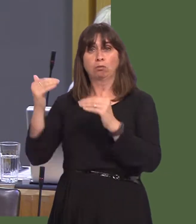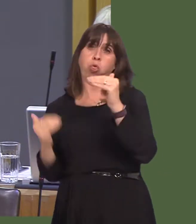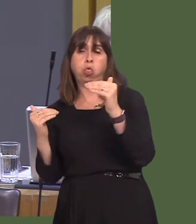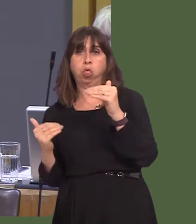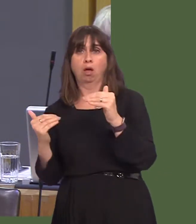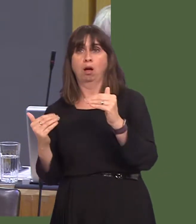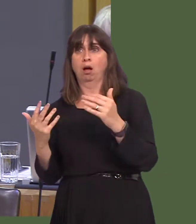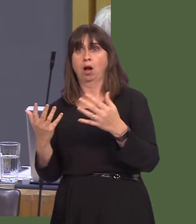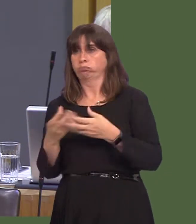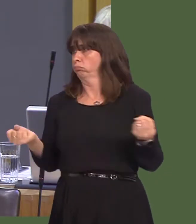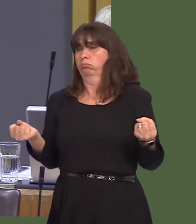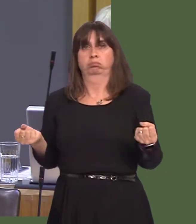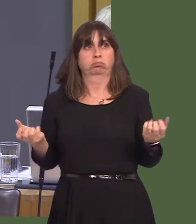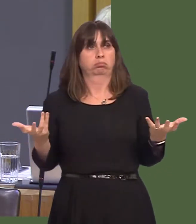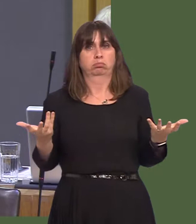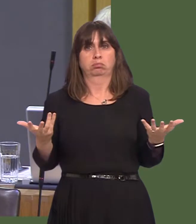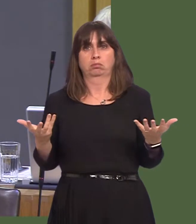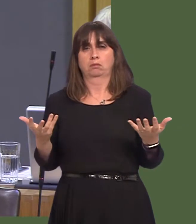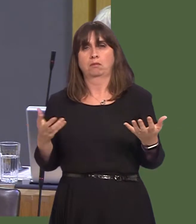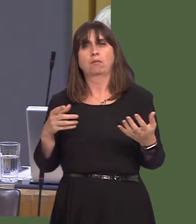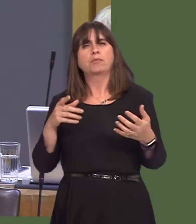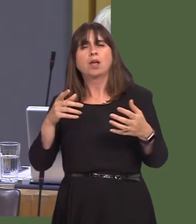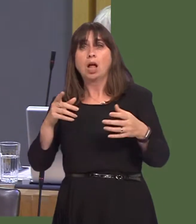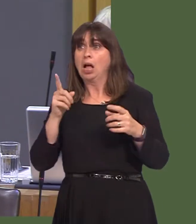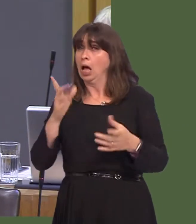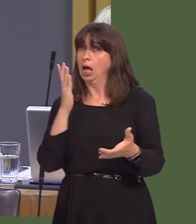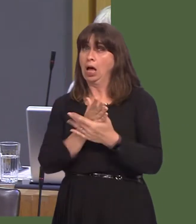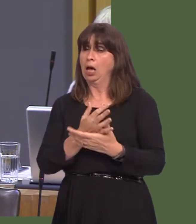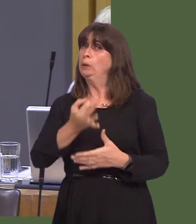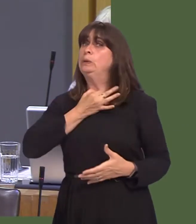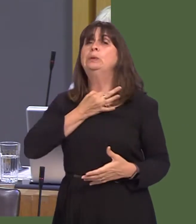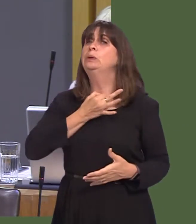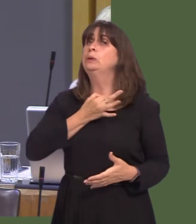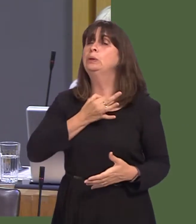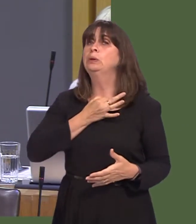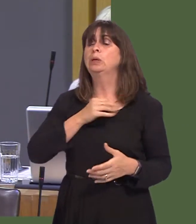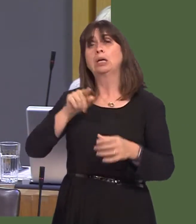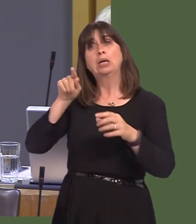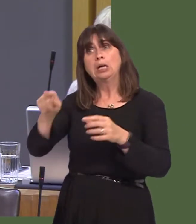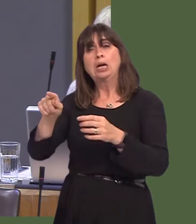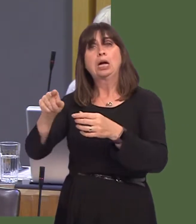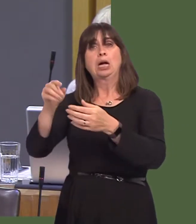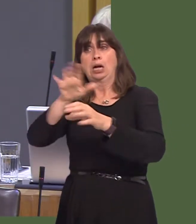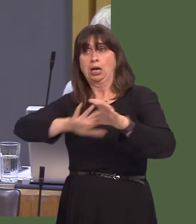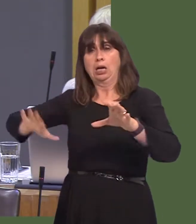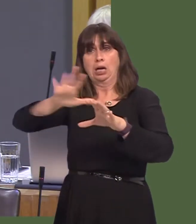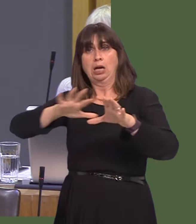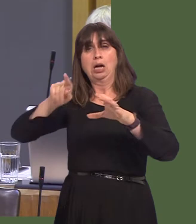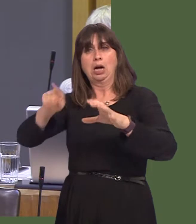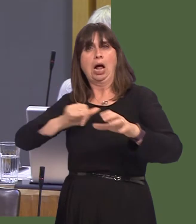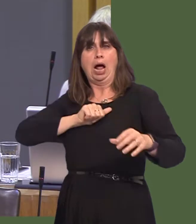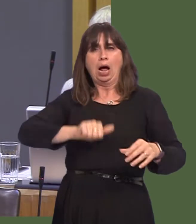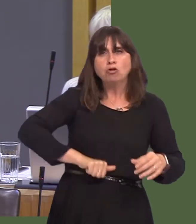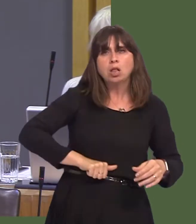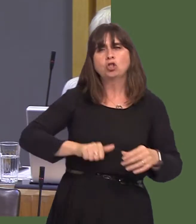returning. There's nothing flexible about rolling the dice on our biggest international market for agriculture, steel and over